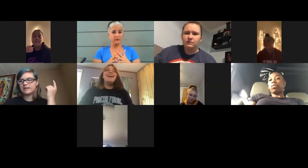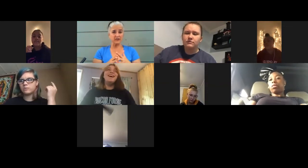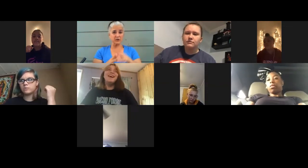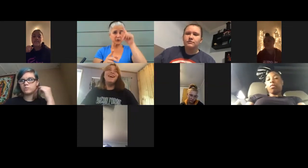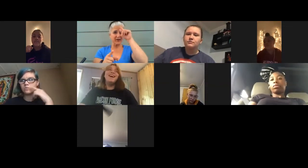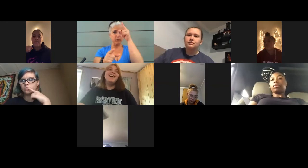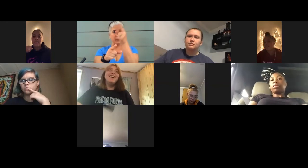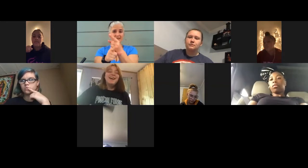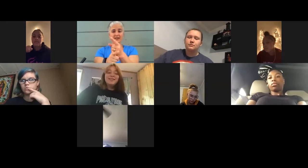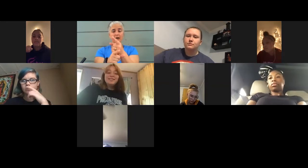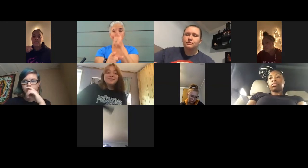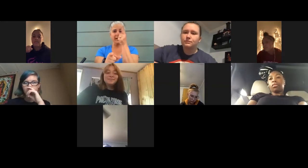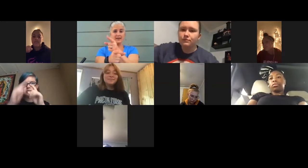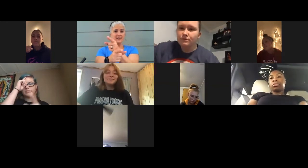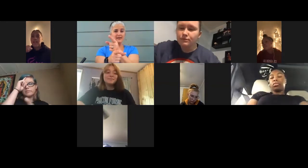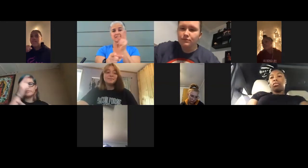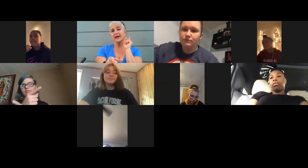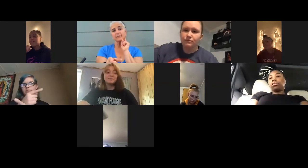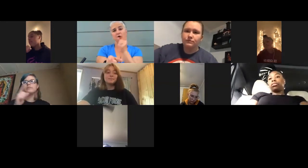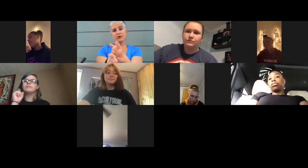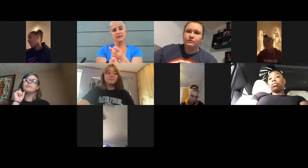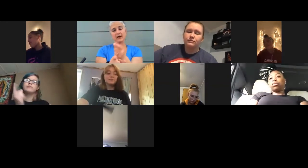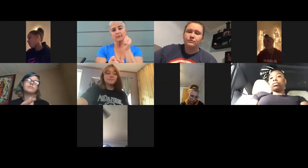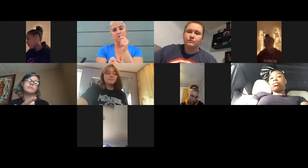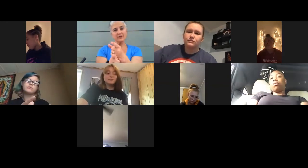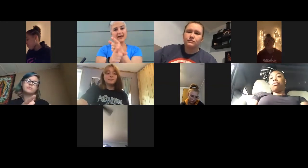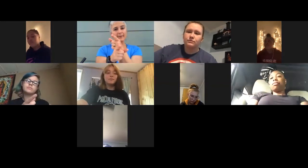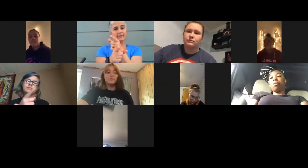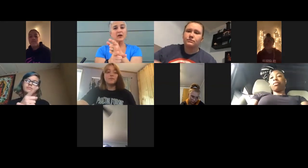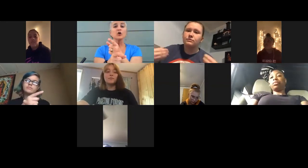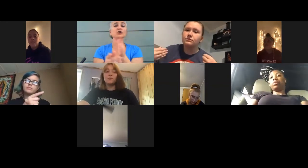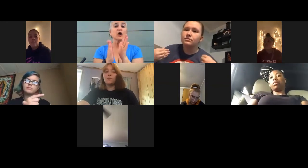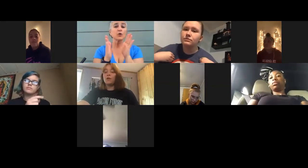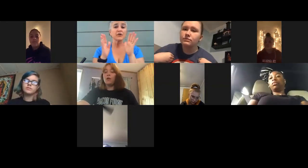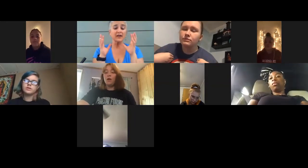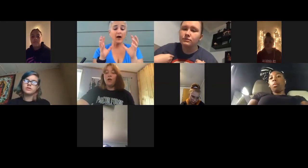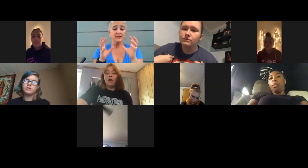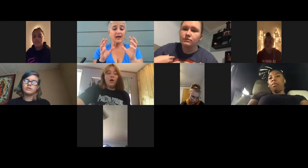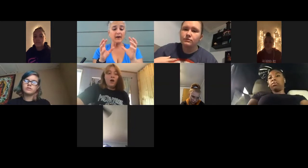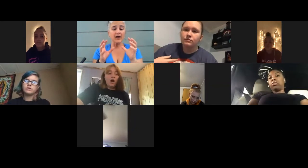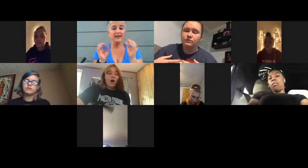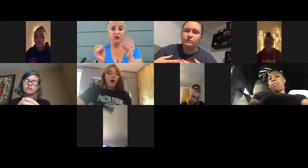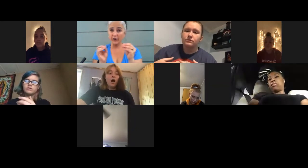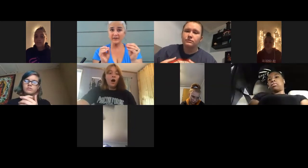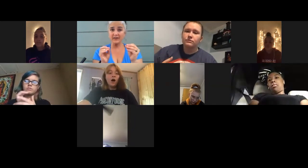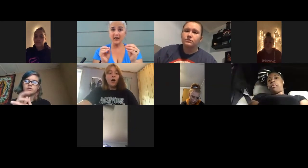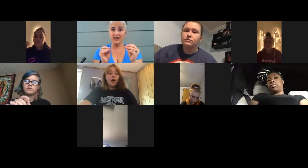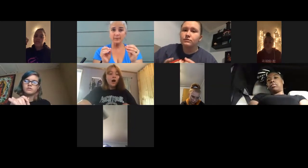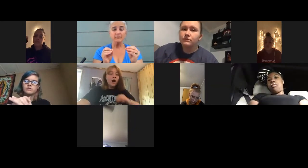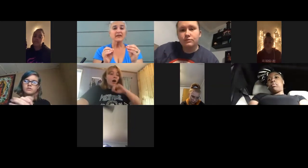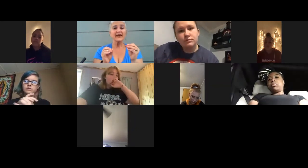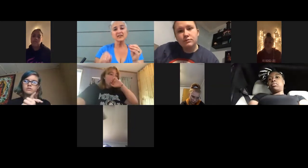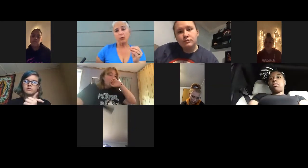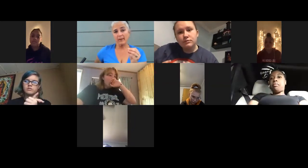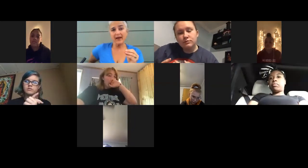with brother and sister, you have boy same, girl same. So the concept behind daughter and